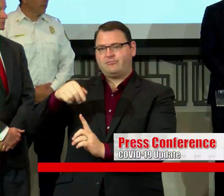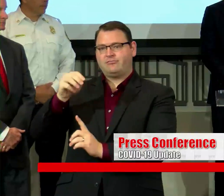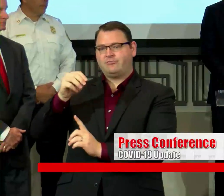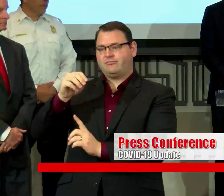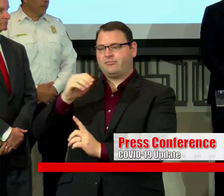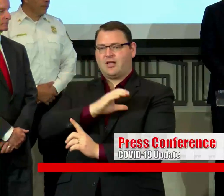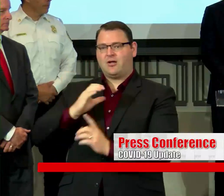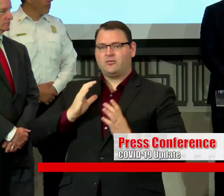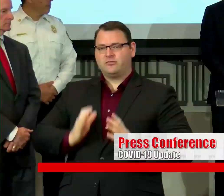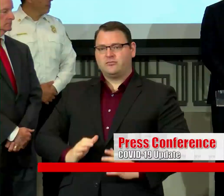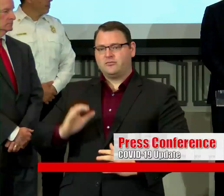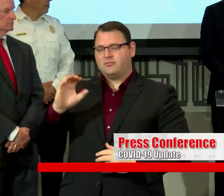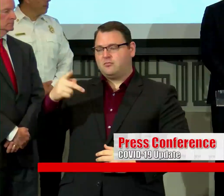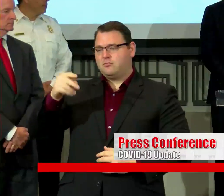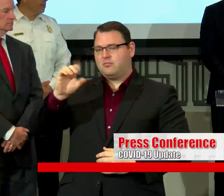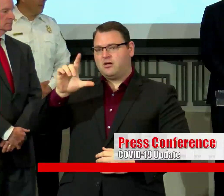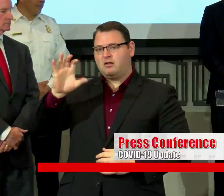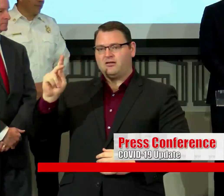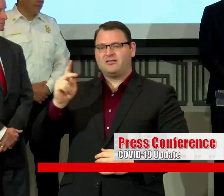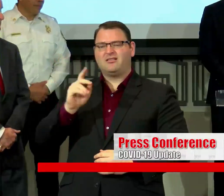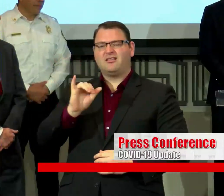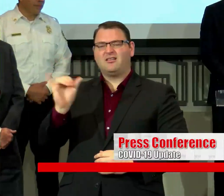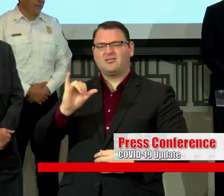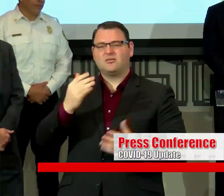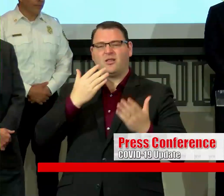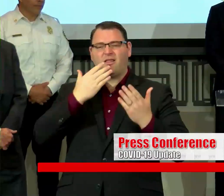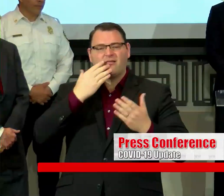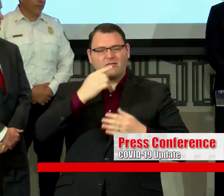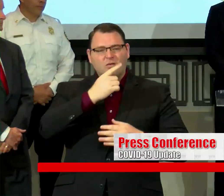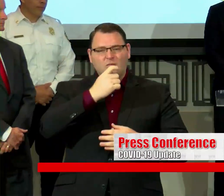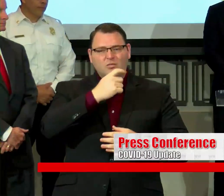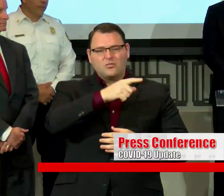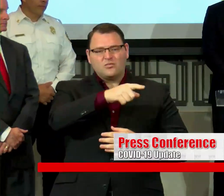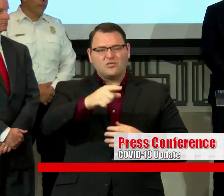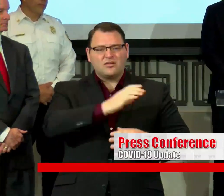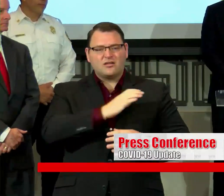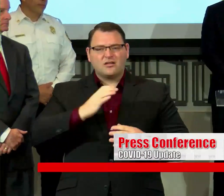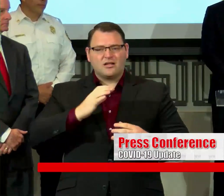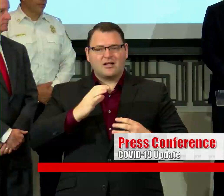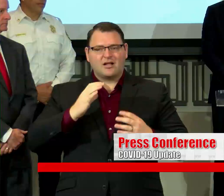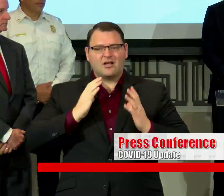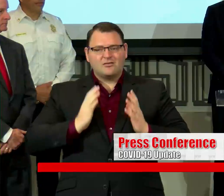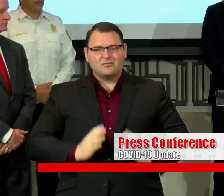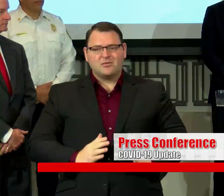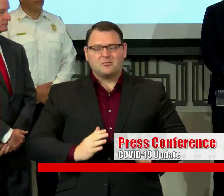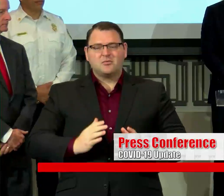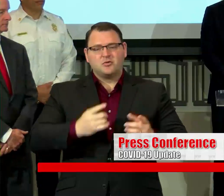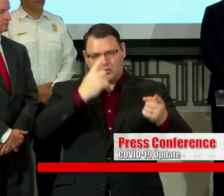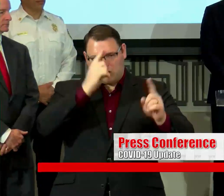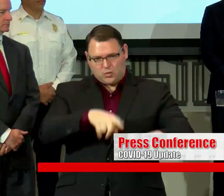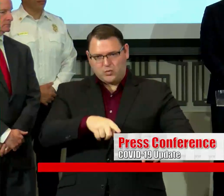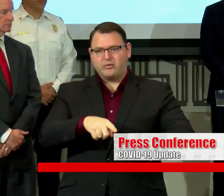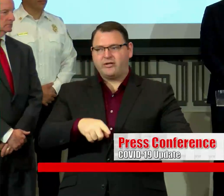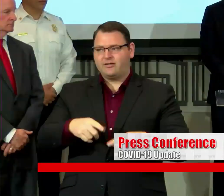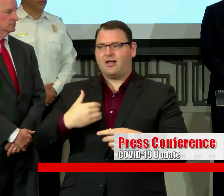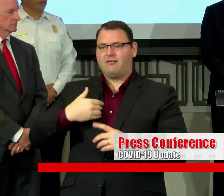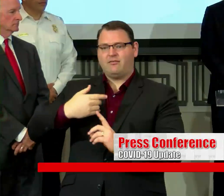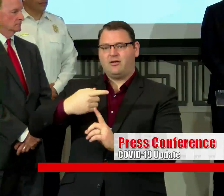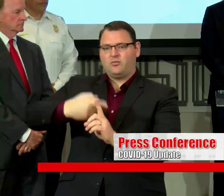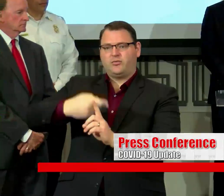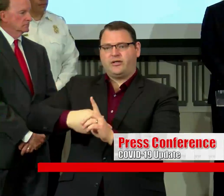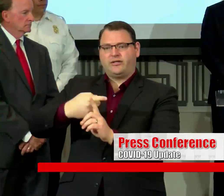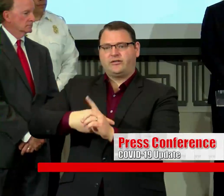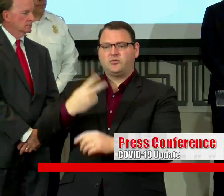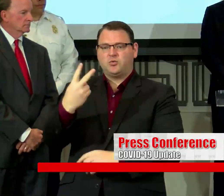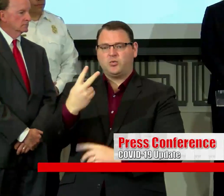want to thank the members of City Council for agreeing to lease 2 hotels, 186 rooms